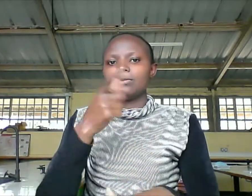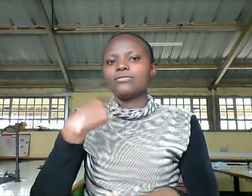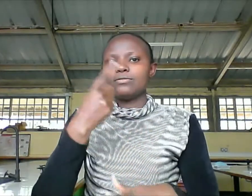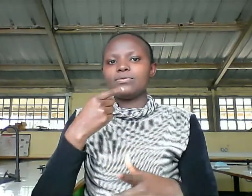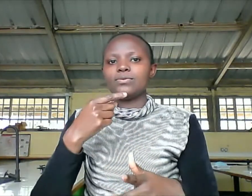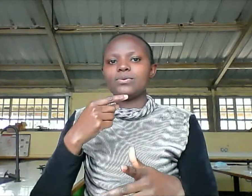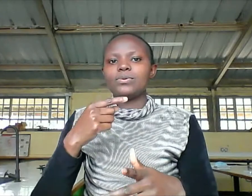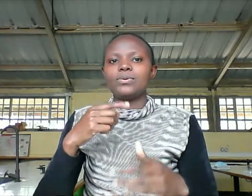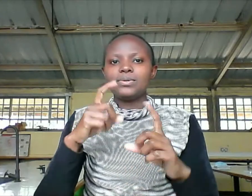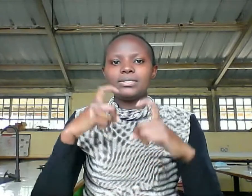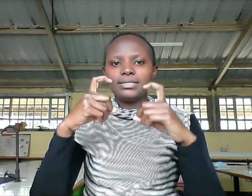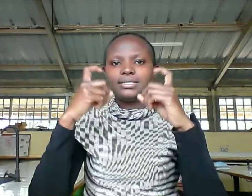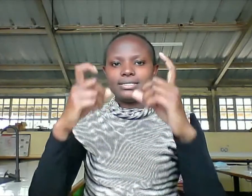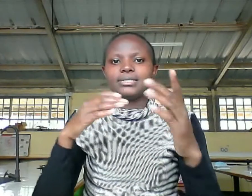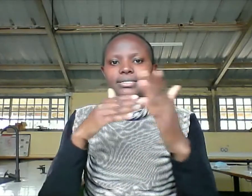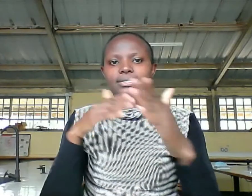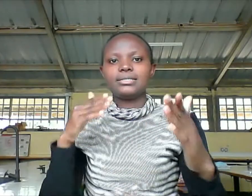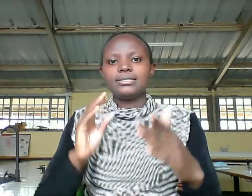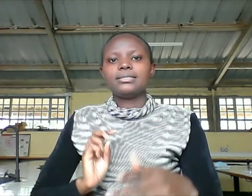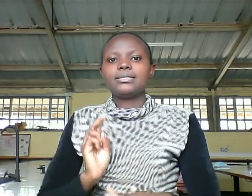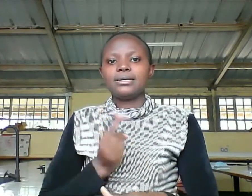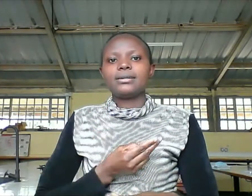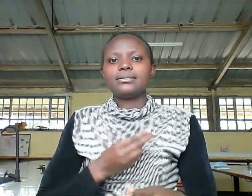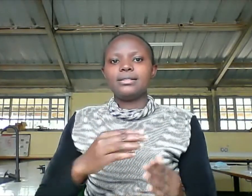us not into temptation, but